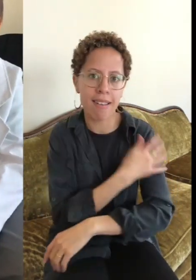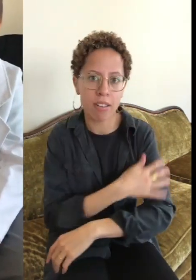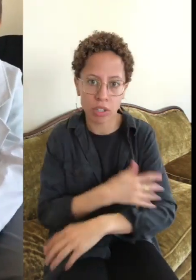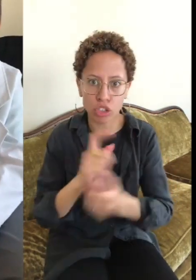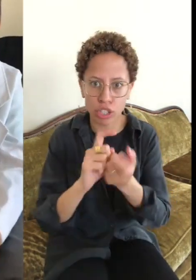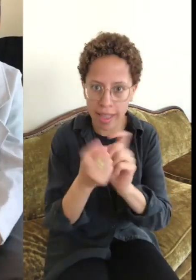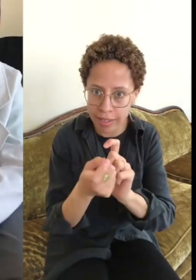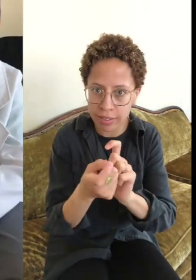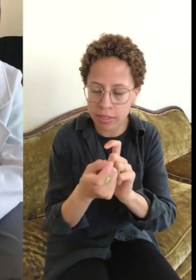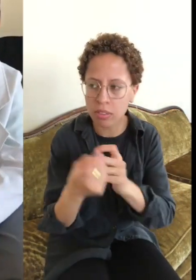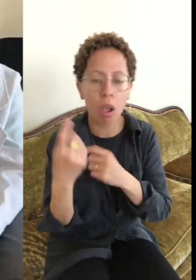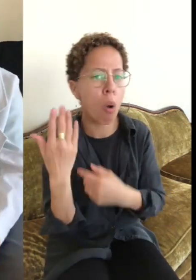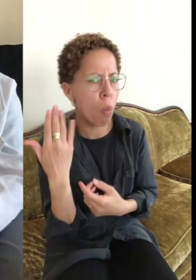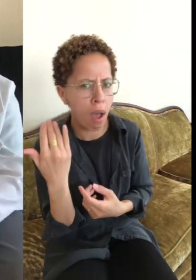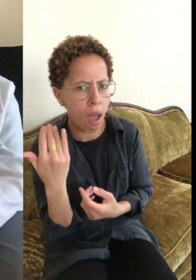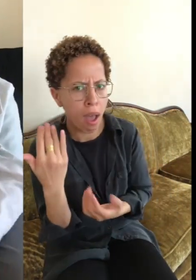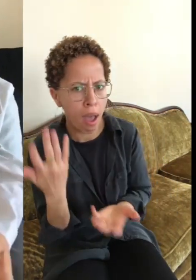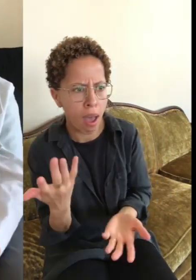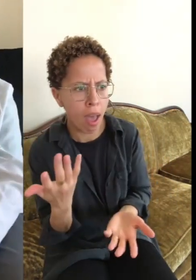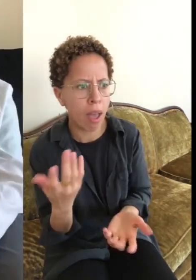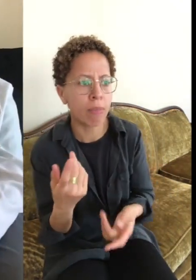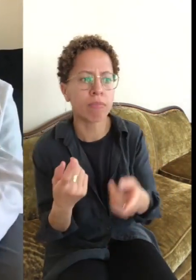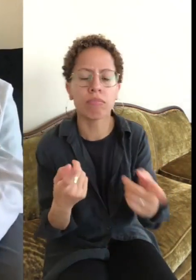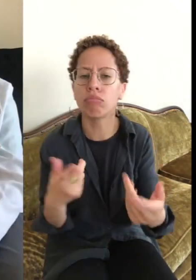to suit different weathers.